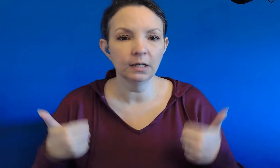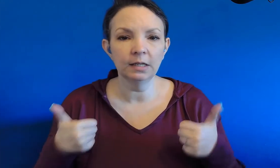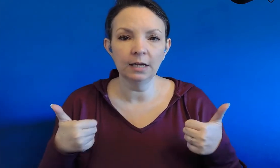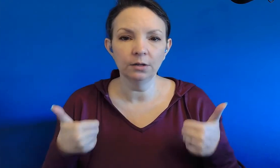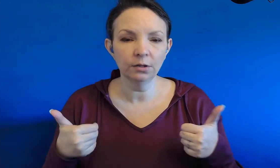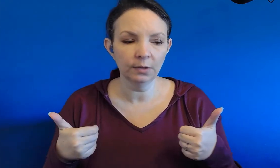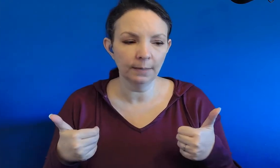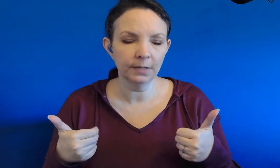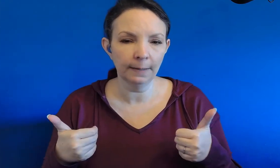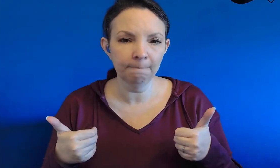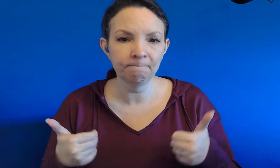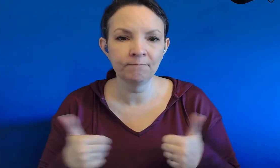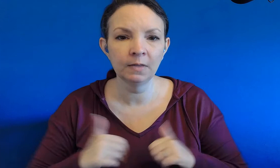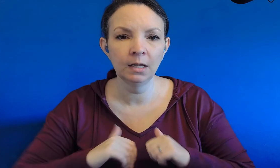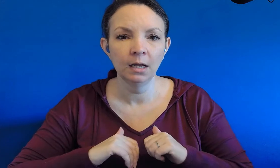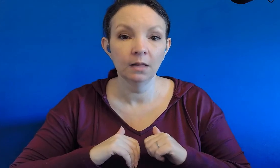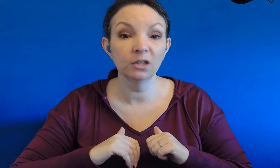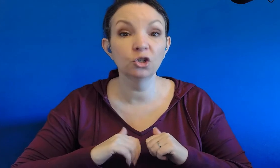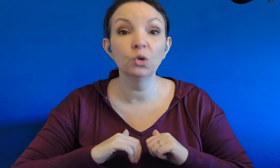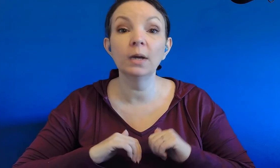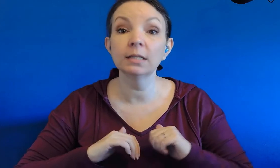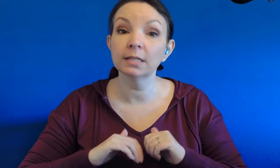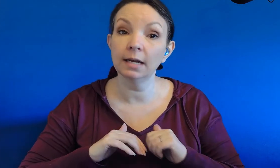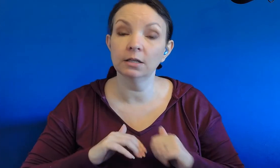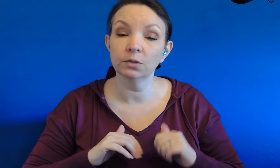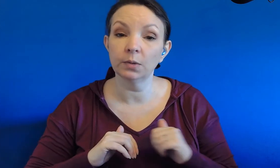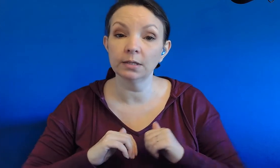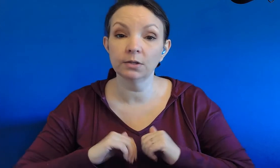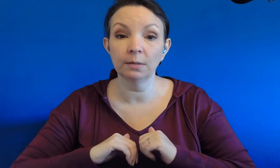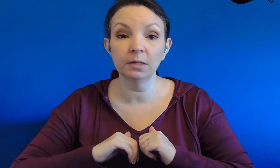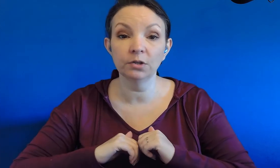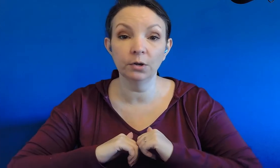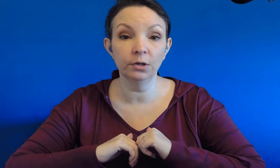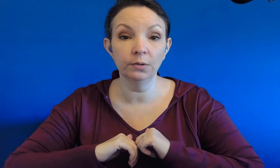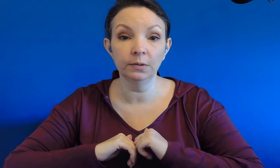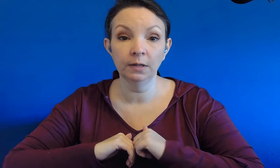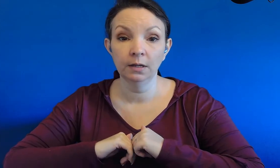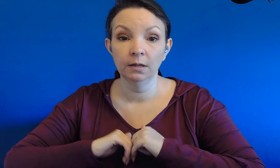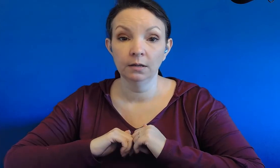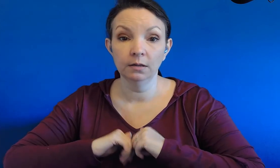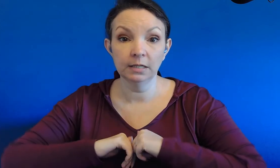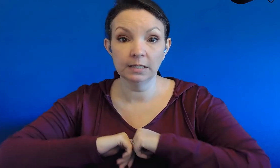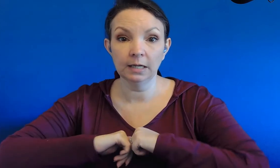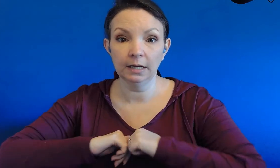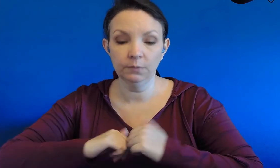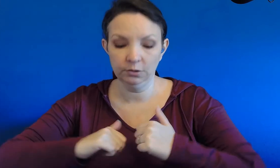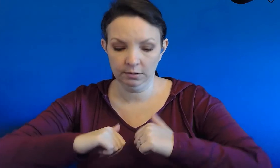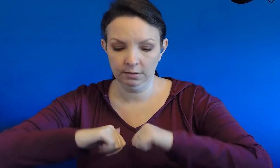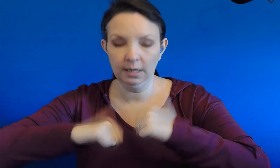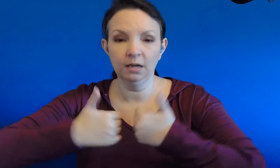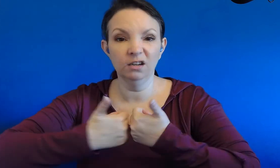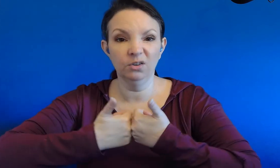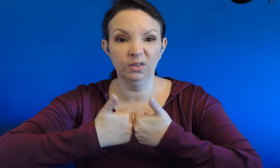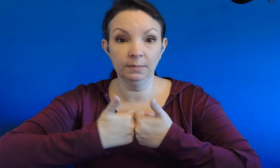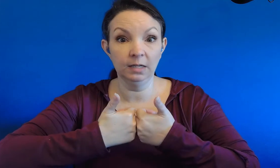your 2 thumbs up. There's 2 ways to sign this one. So I'm going to show you this sign, which you're taking your 2 thumbs together like